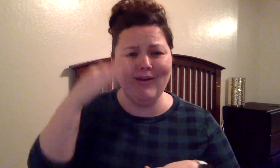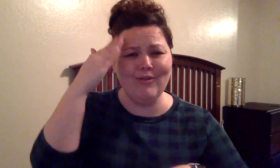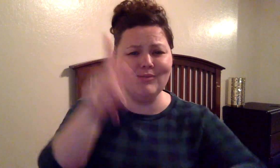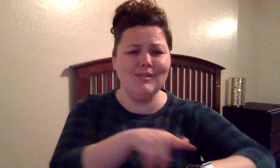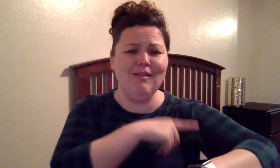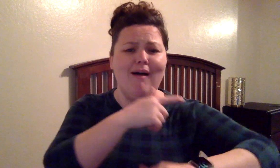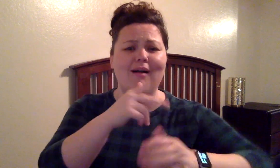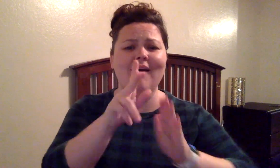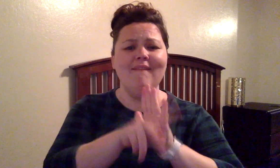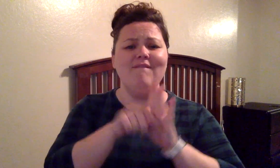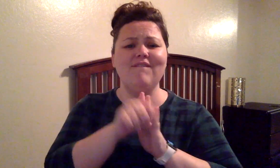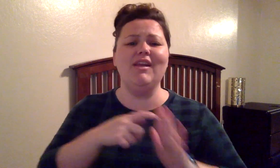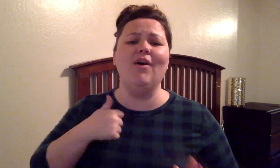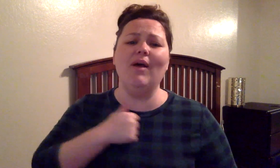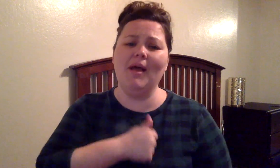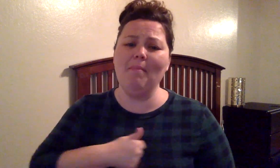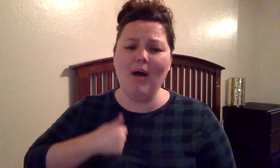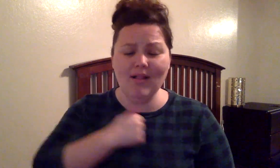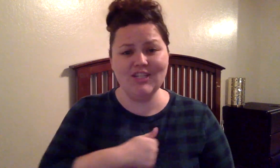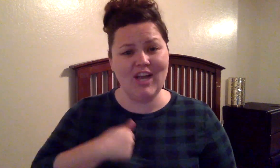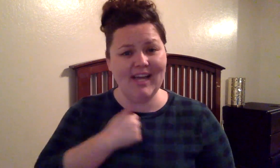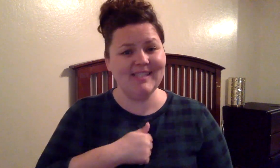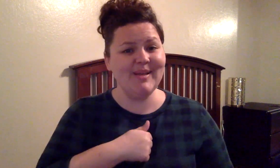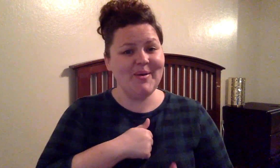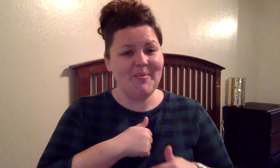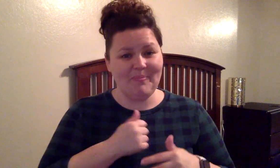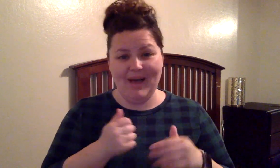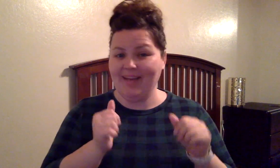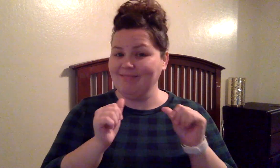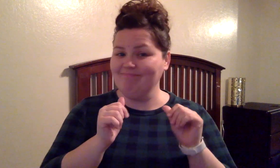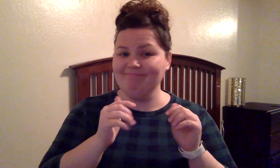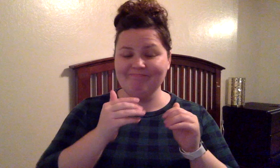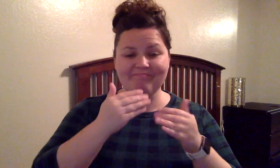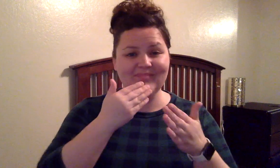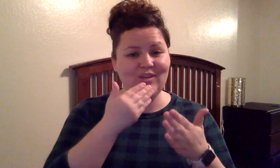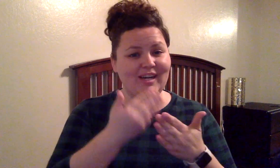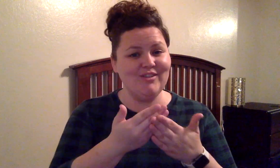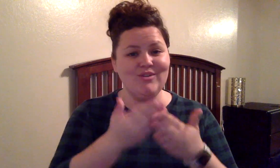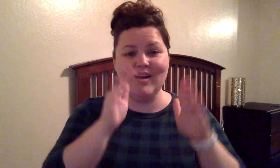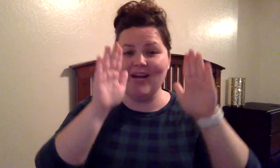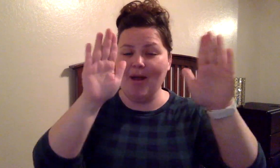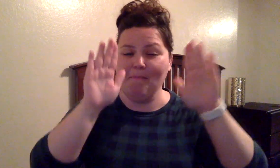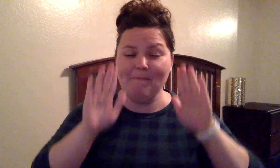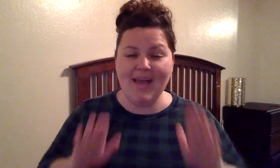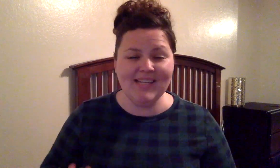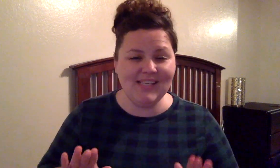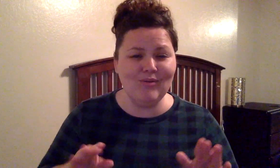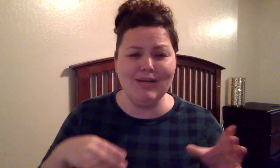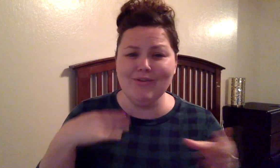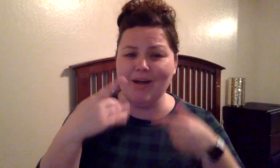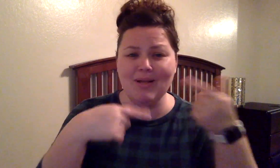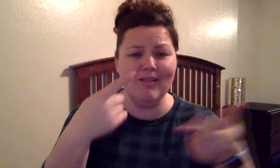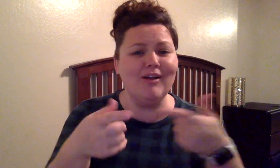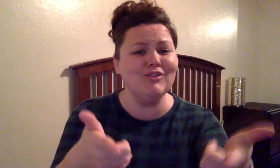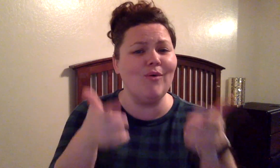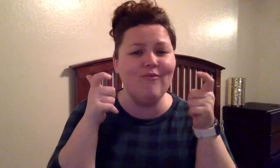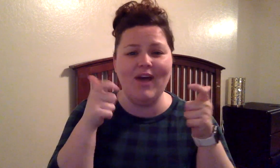this was a long video and I apologize, but you guys are doing amazing. You guys are coming along so fast